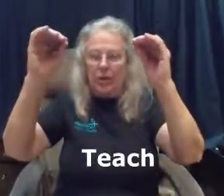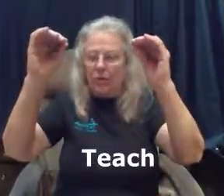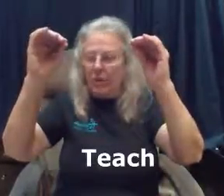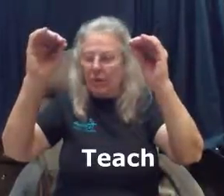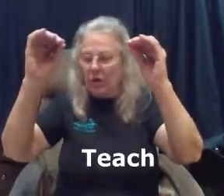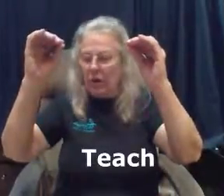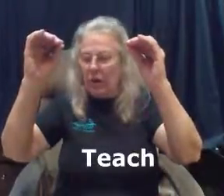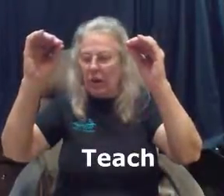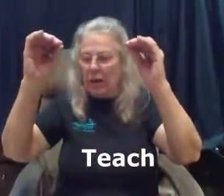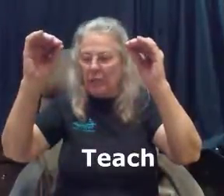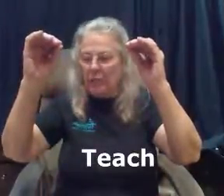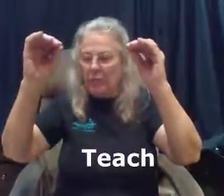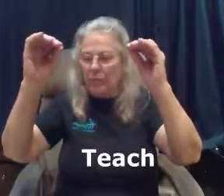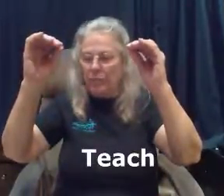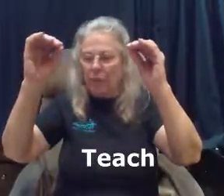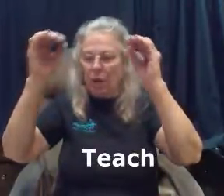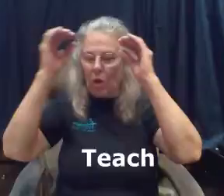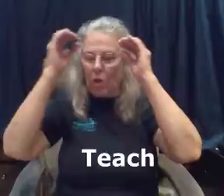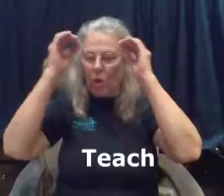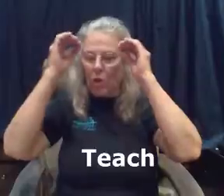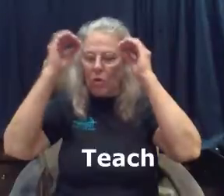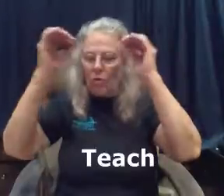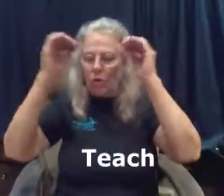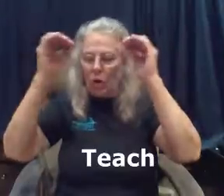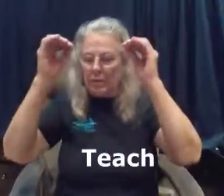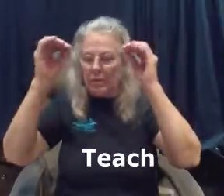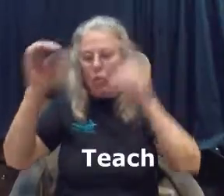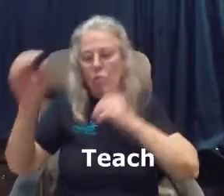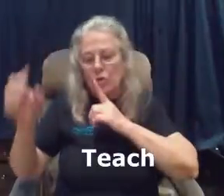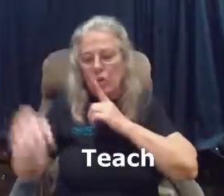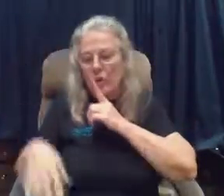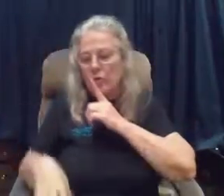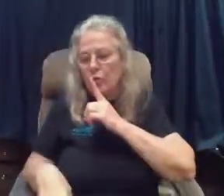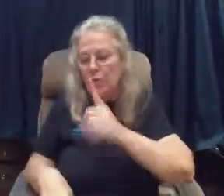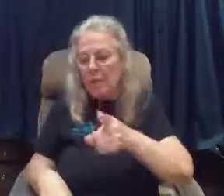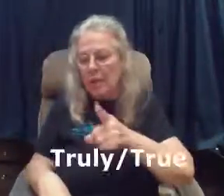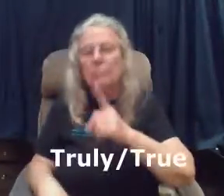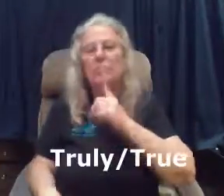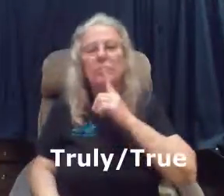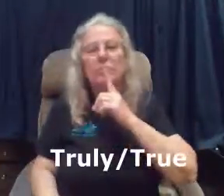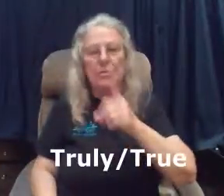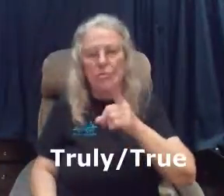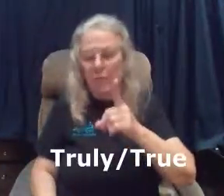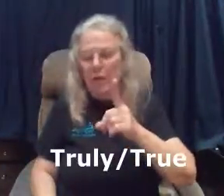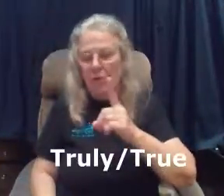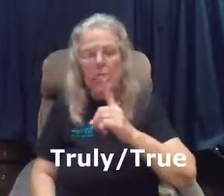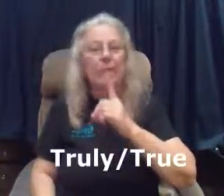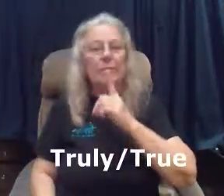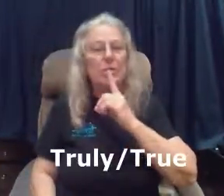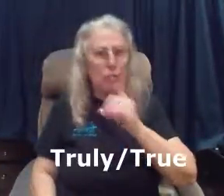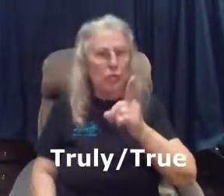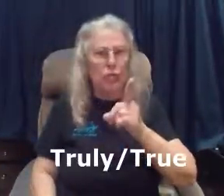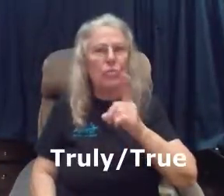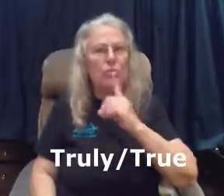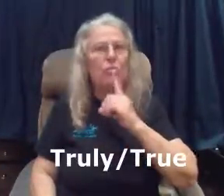you're giving it away. Taught, and truly Comes straight off the lips. It's truth,